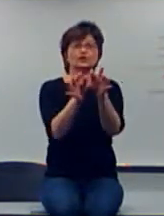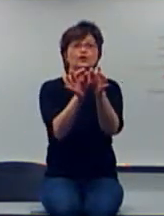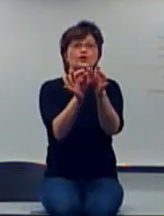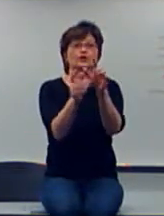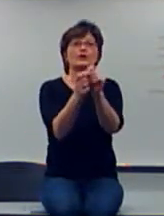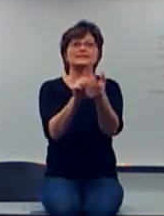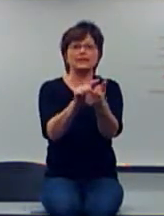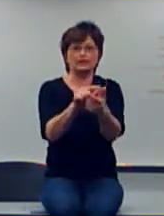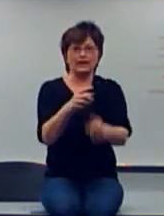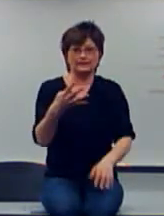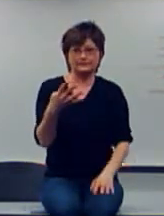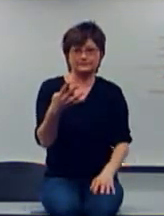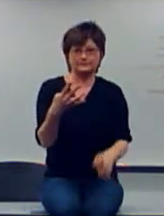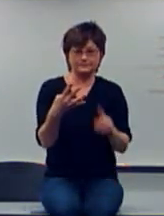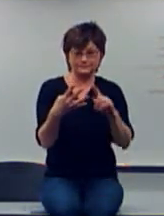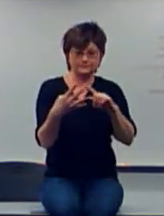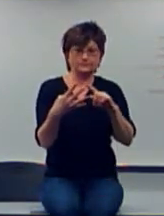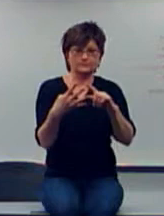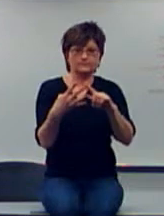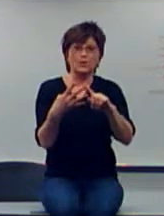to English, and then you transliterate.